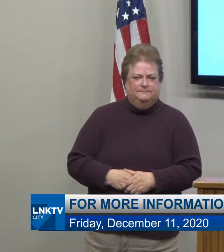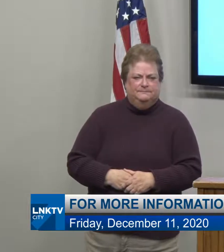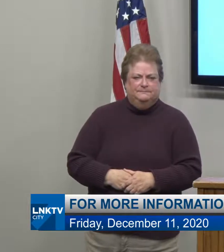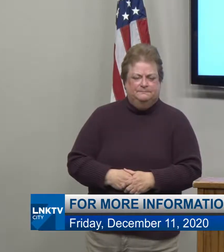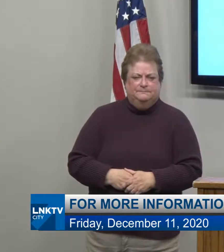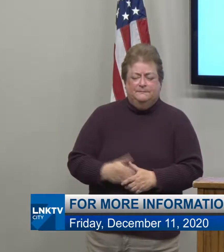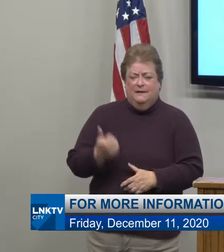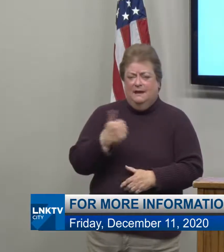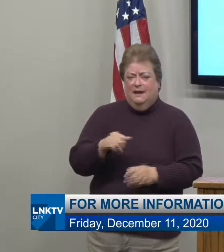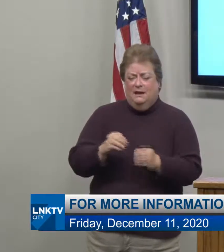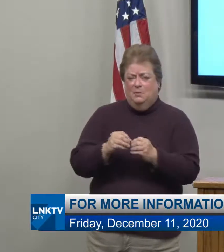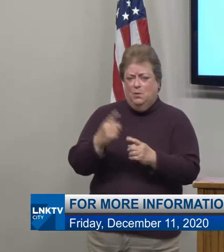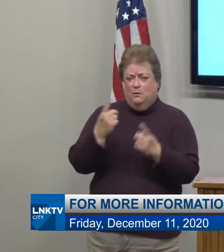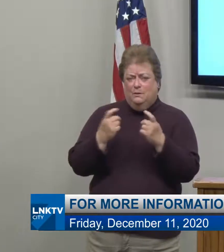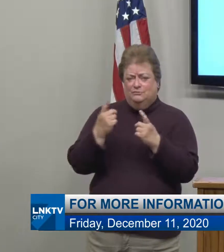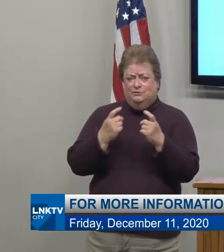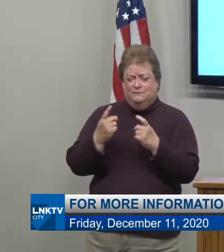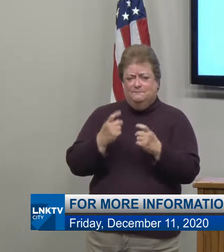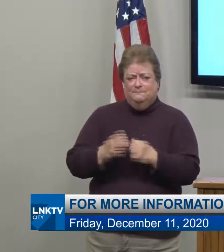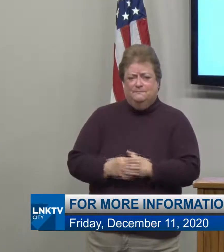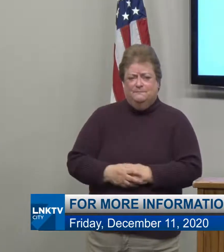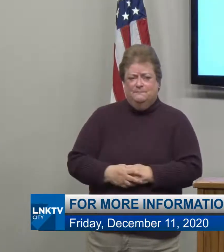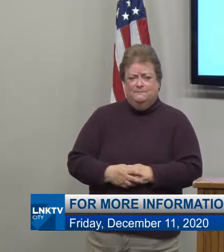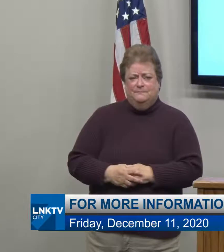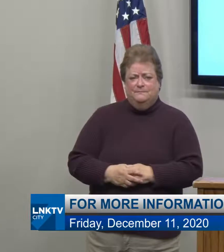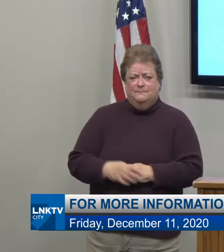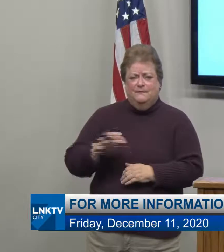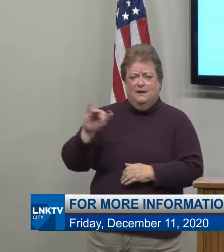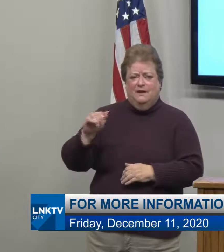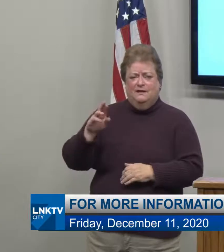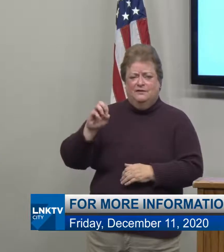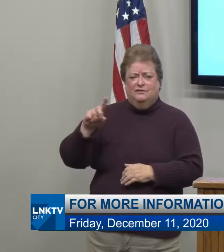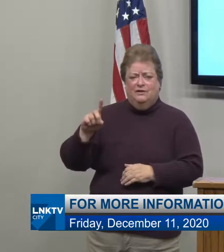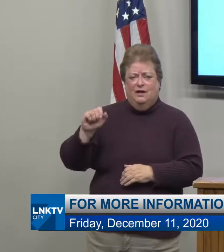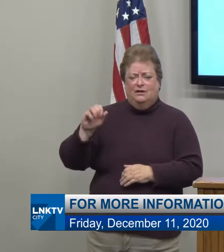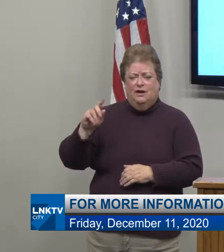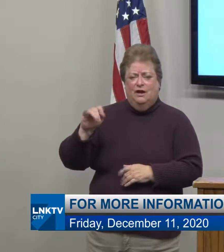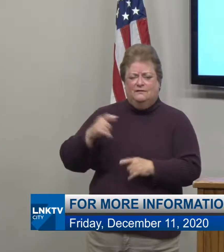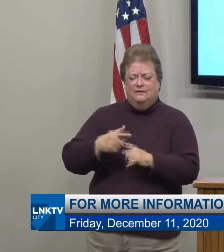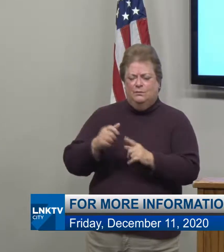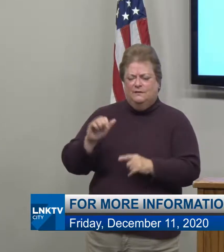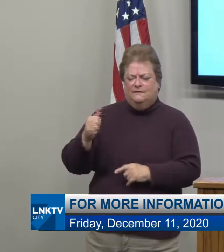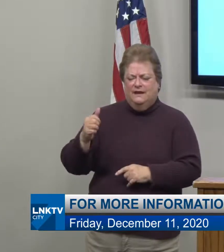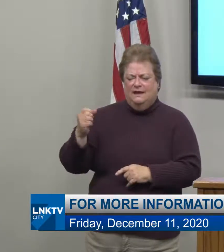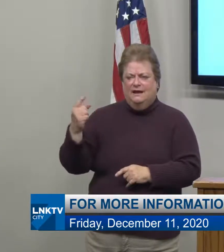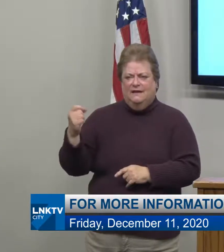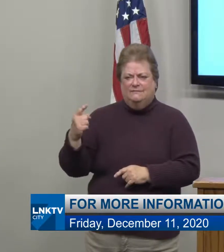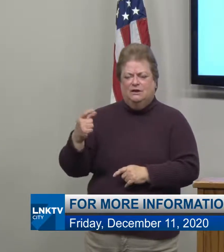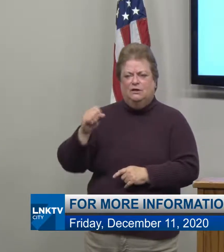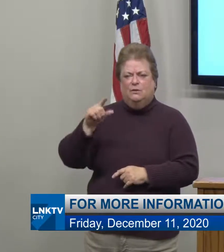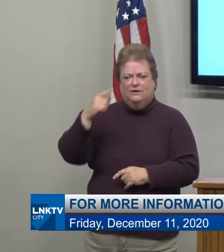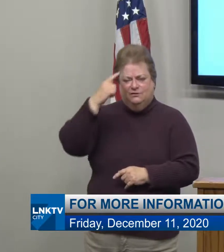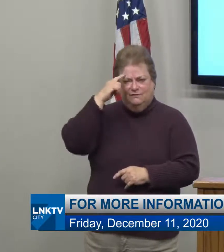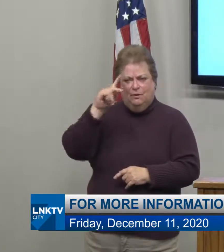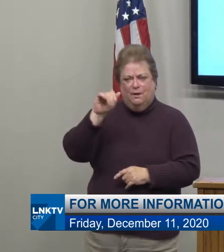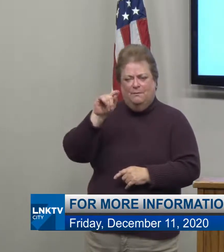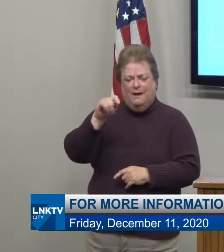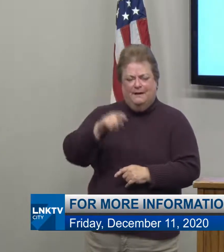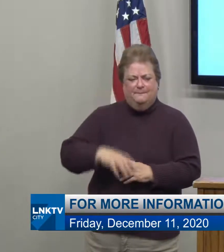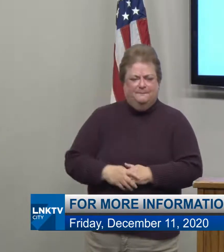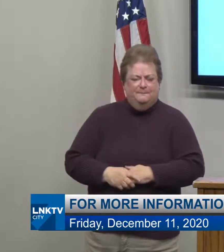Are there any other questions? Yeah, this is Jared Austin with 1011. I have a question for Pat. Okay.